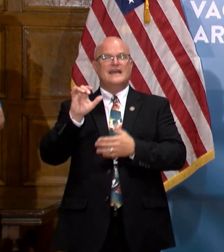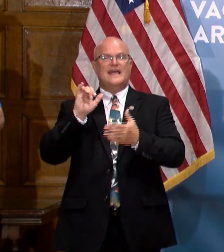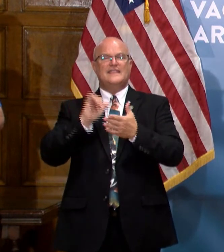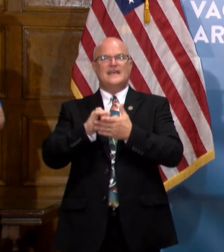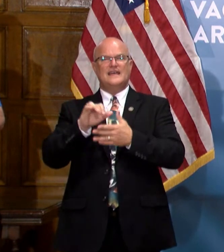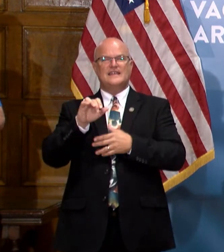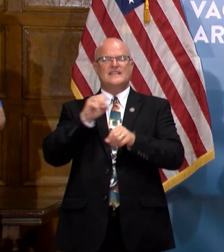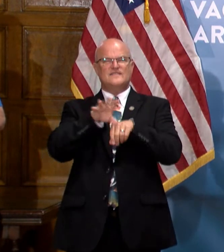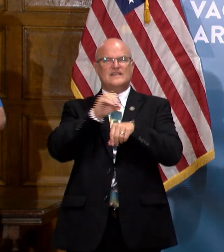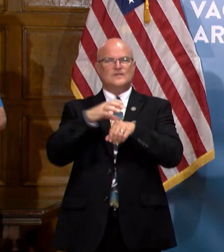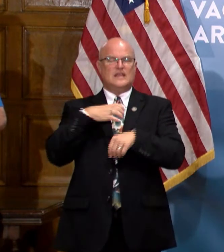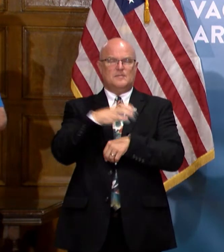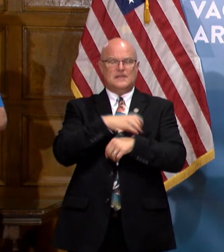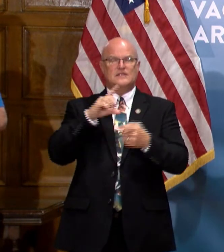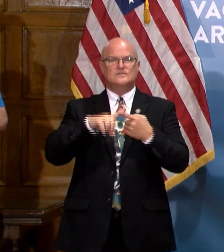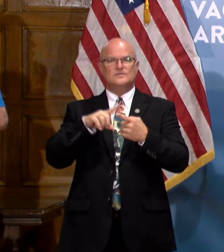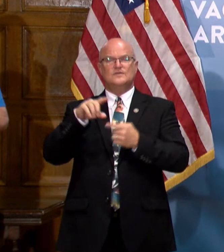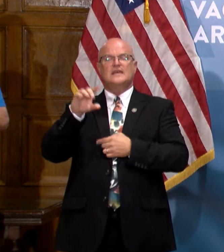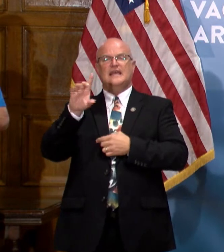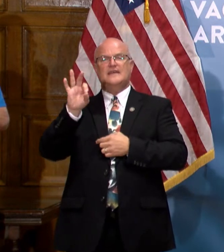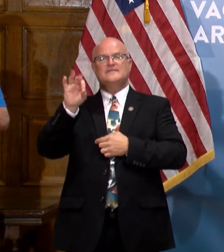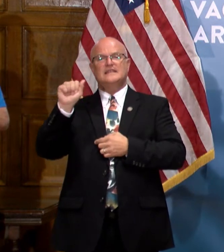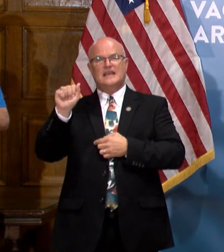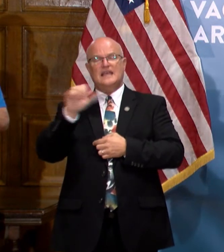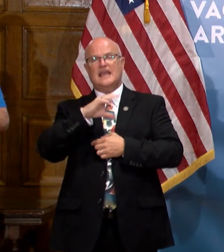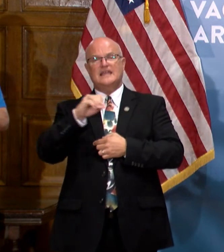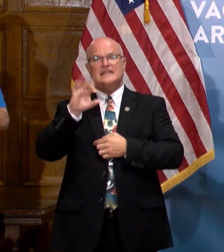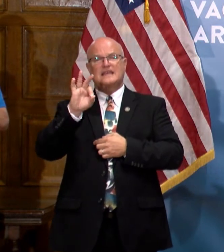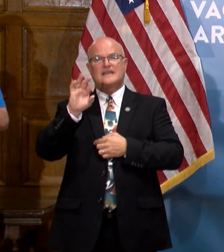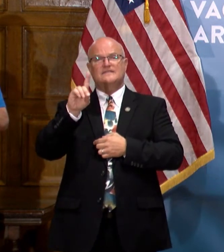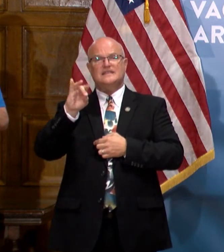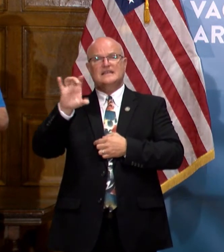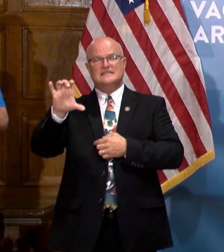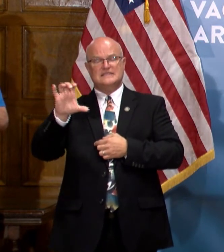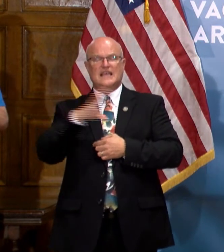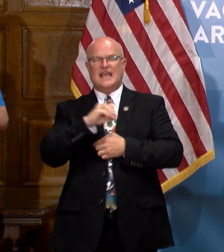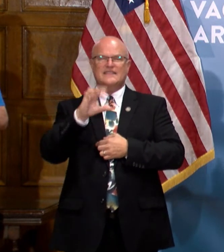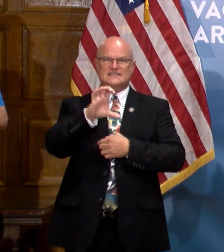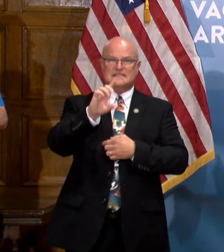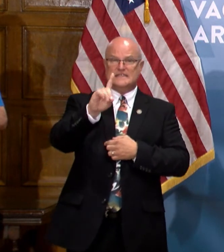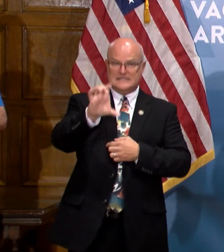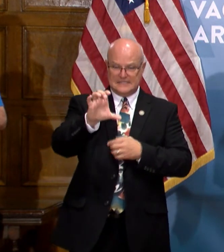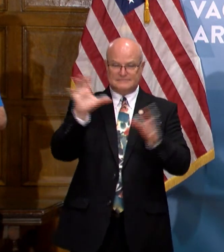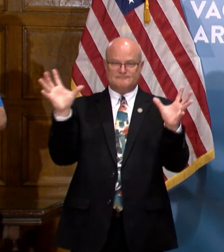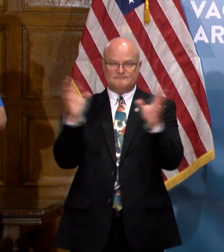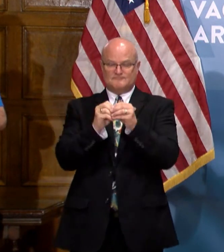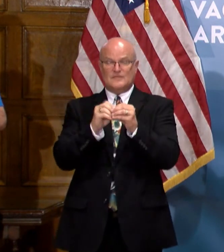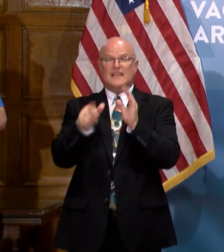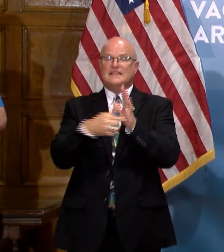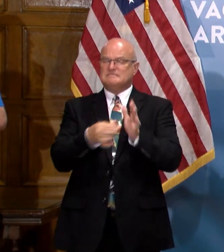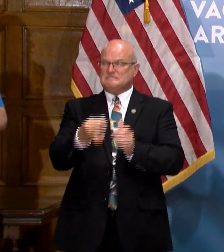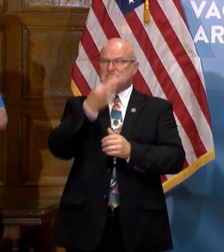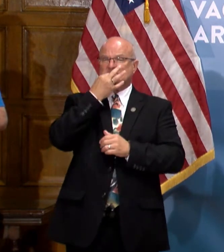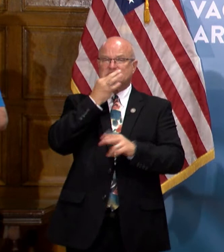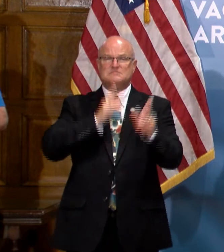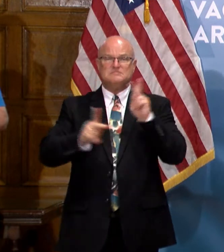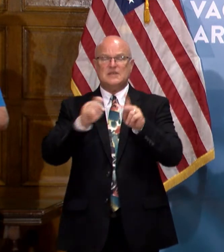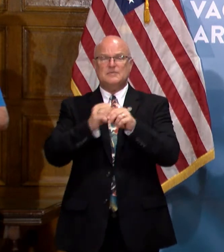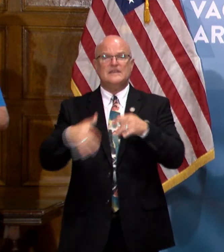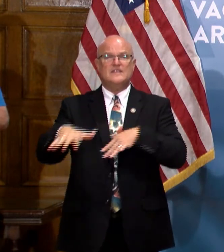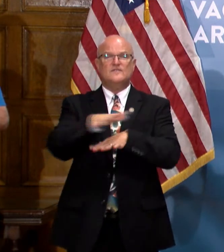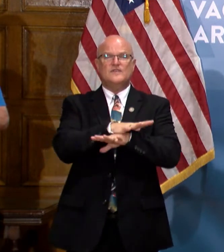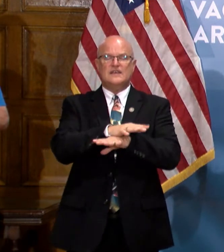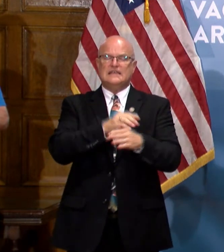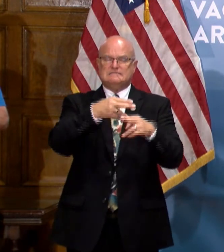the FDA, and the ACIP, which is the advisory committee to the CDC, these are experts in the field that weigh